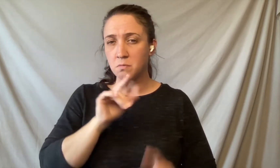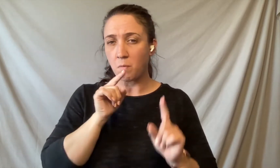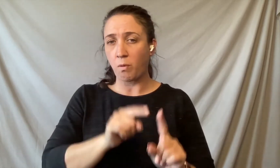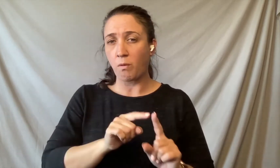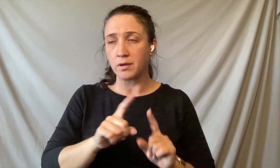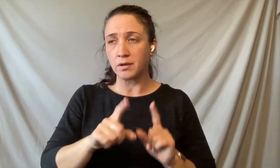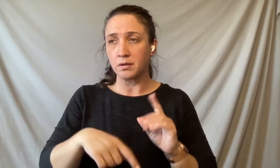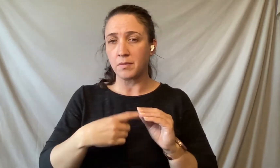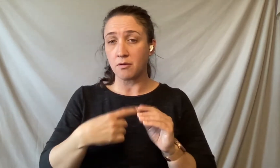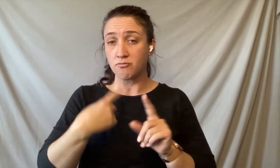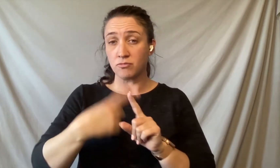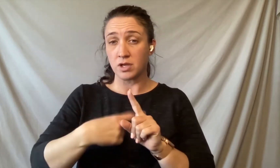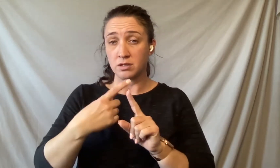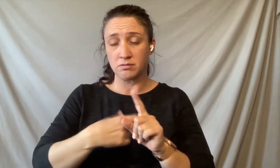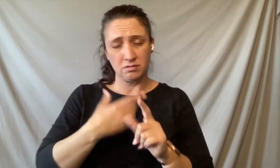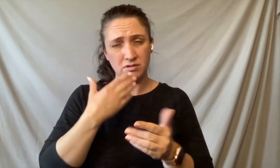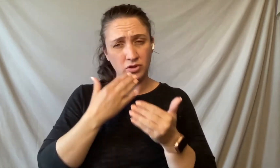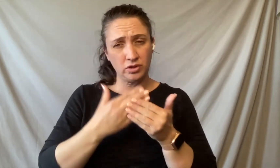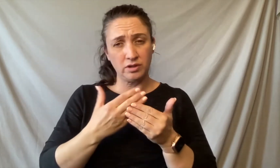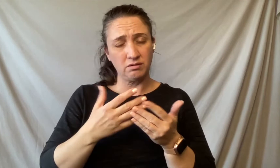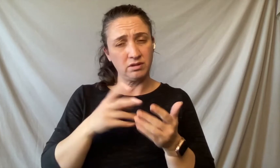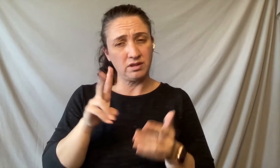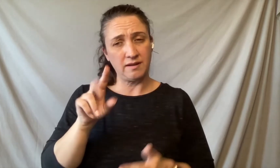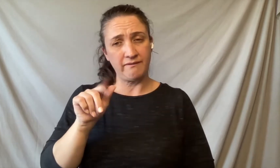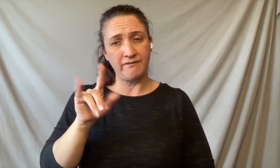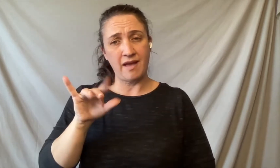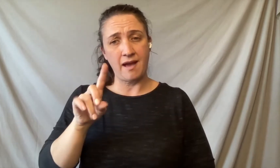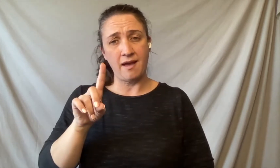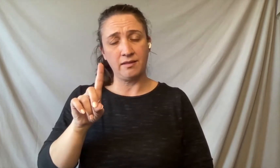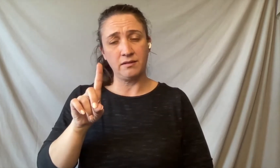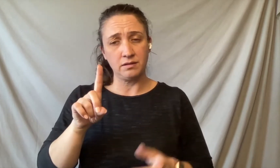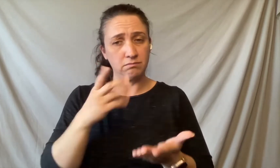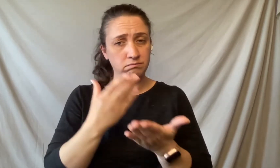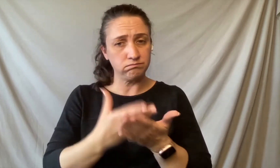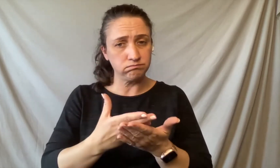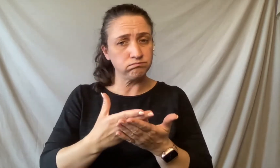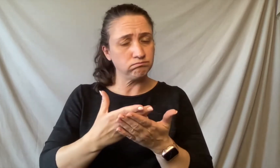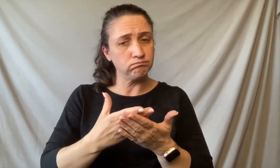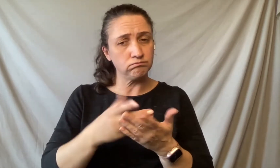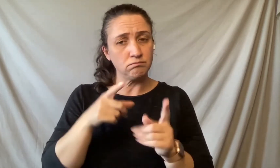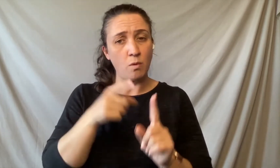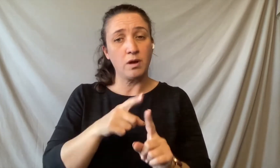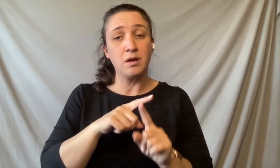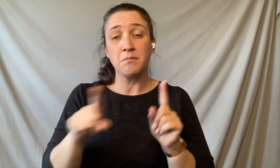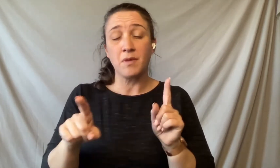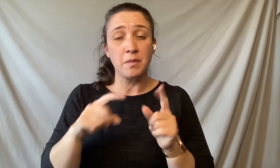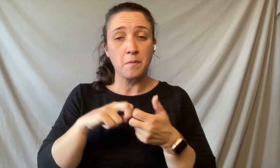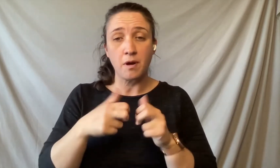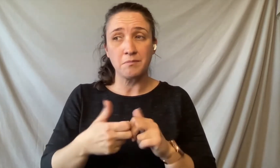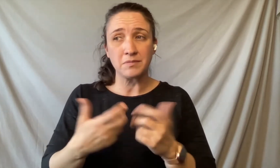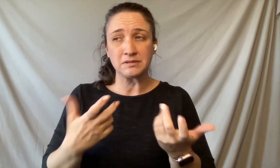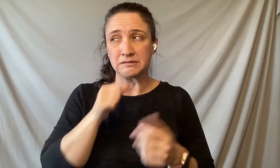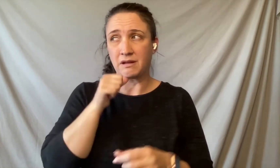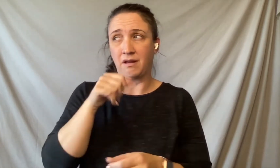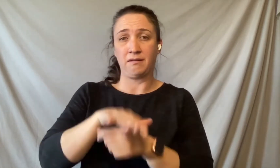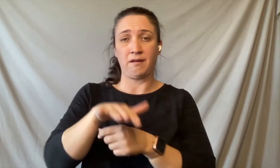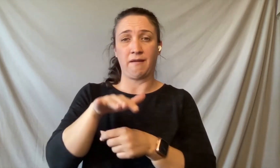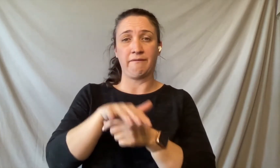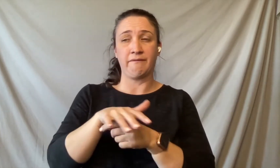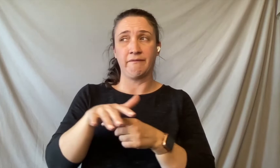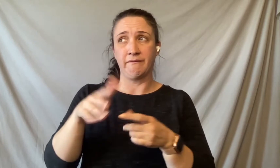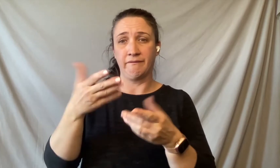think it's a really valid point. But I think part of the problem is lack of supply on